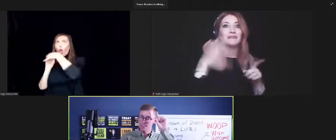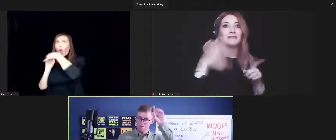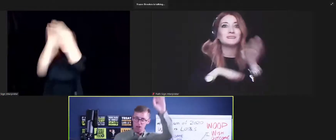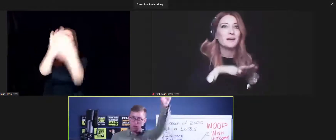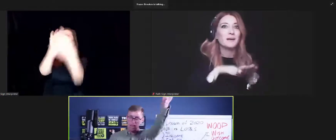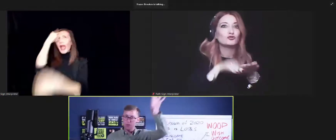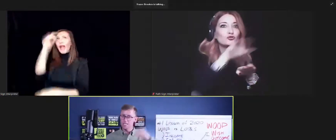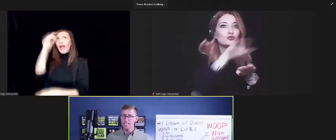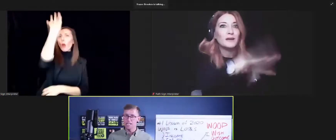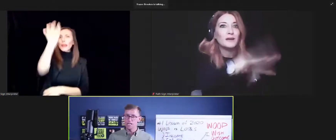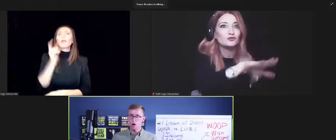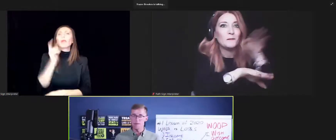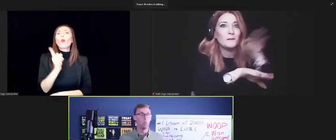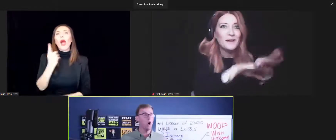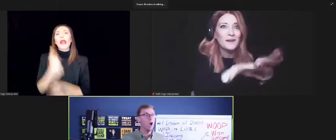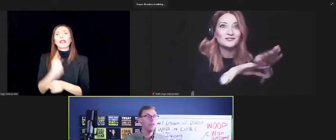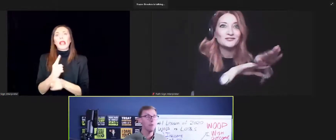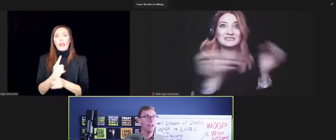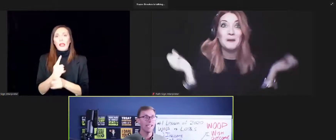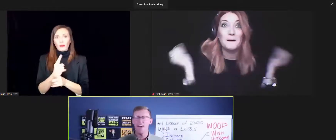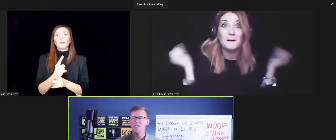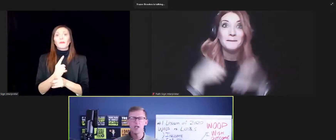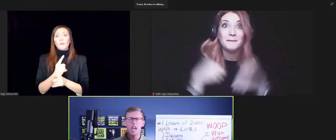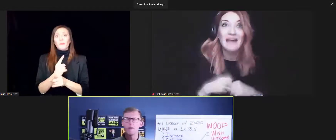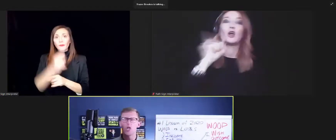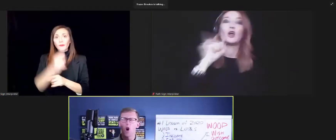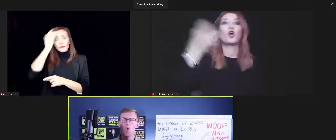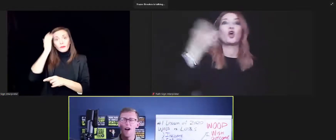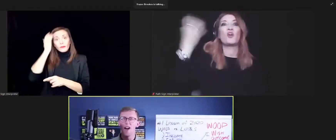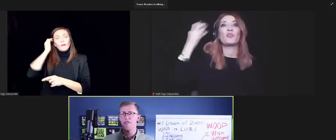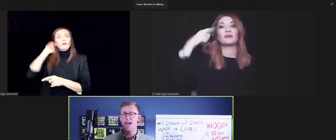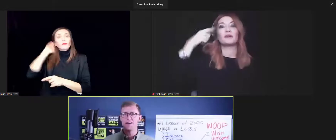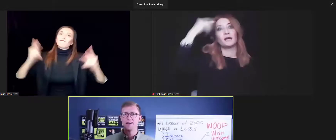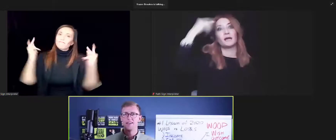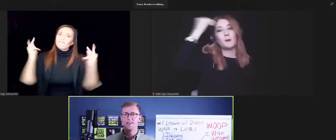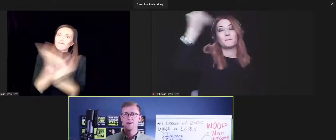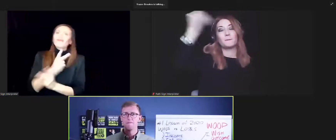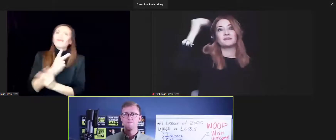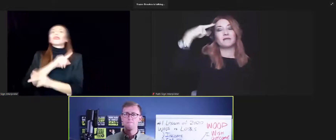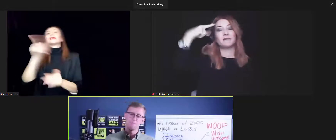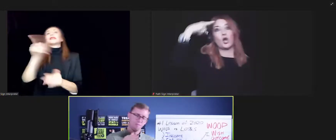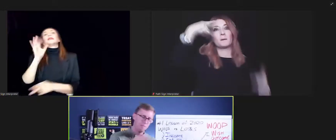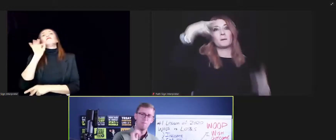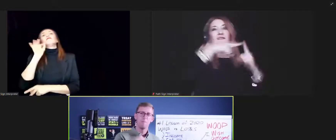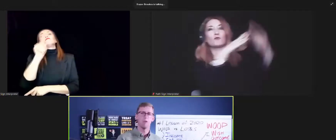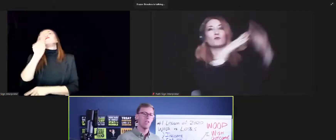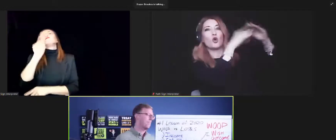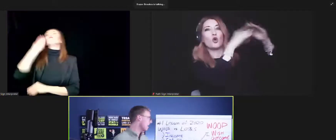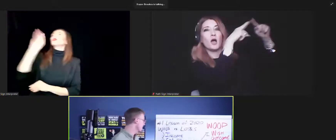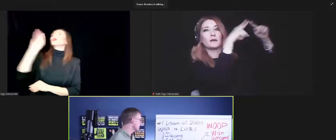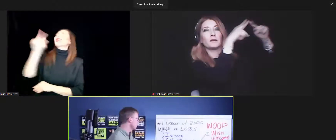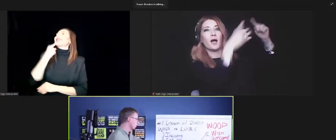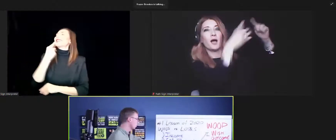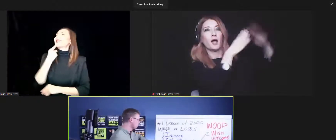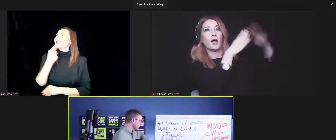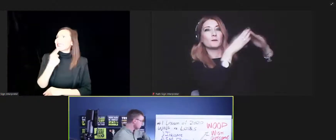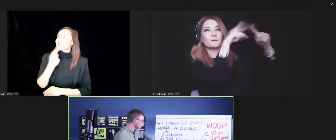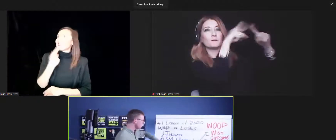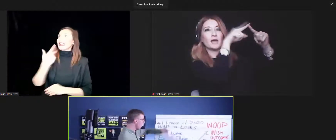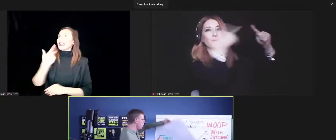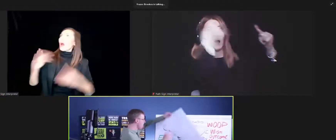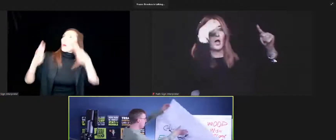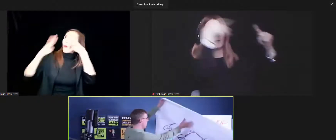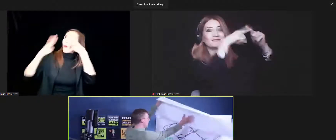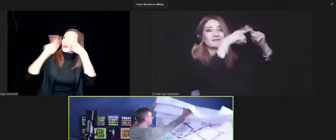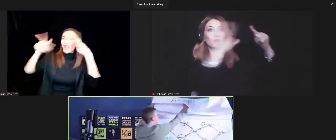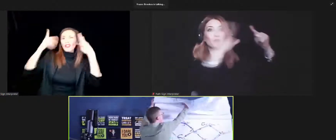they visualize what it's like at the top. It's worth it when I get there. It's going to be so worth it. But they set the activity-based goal. All